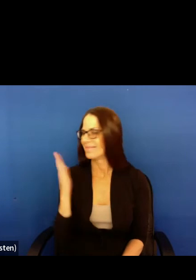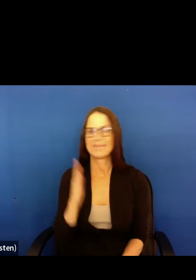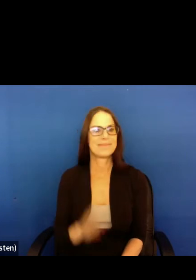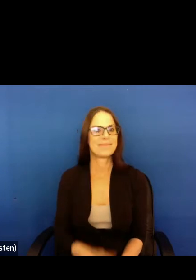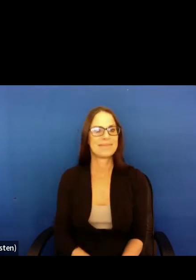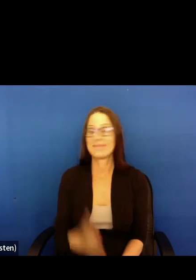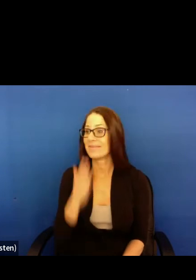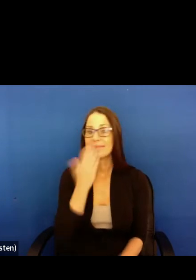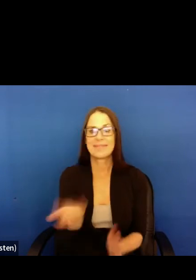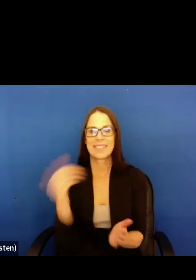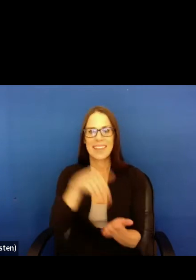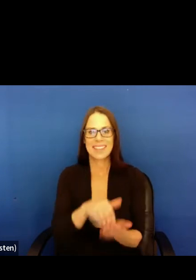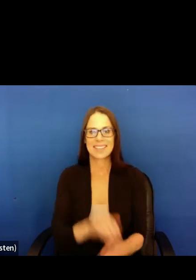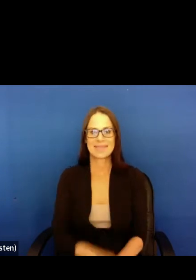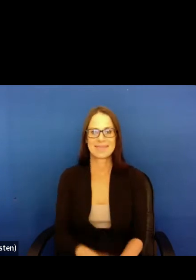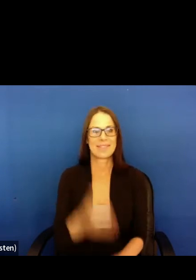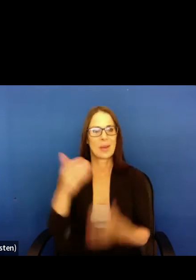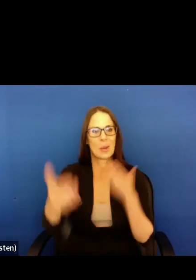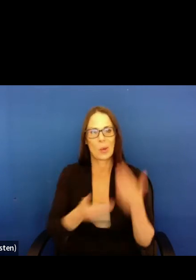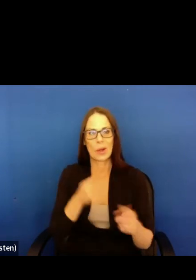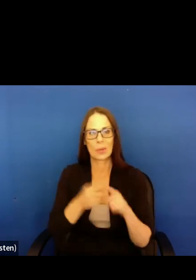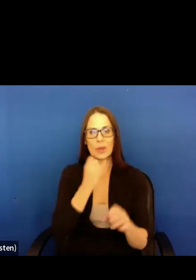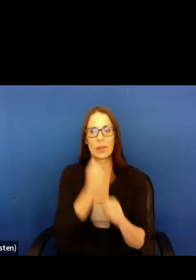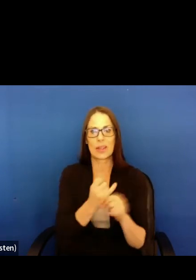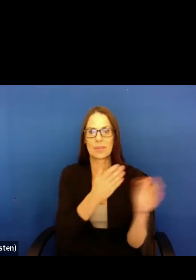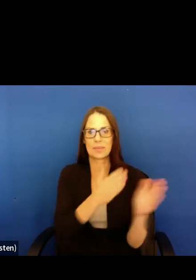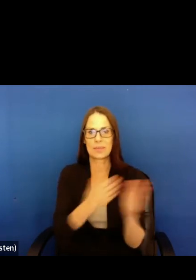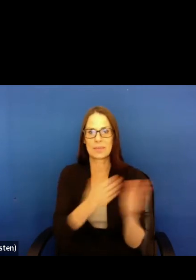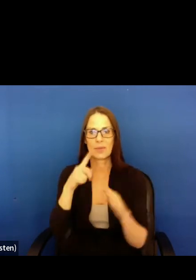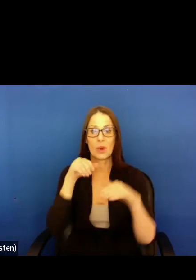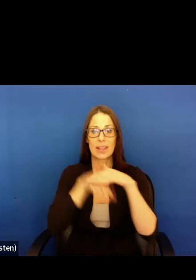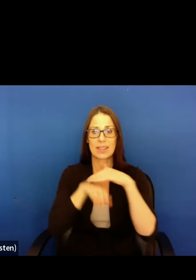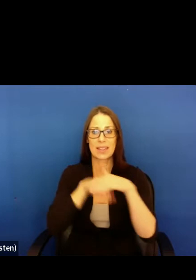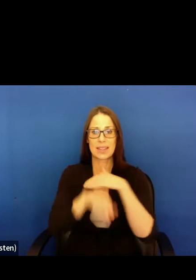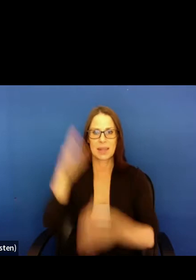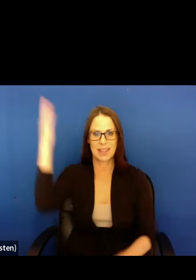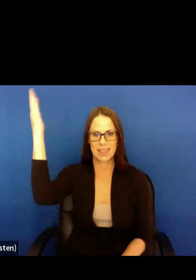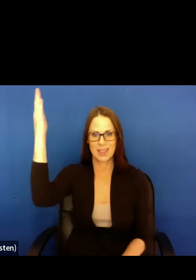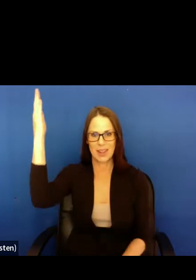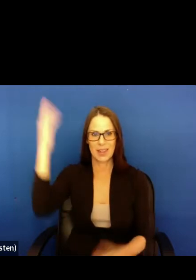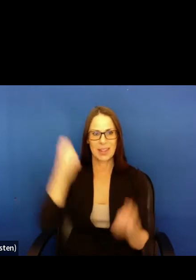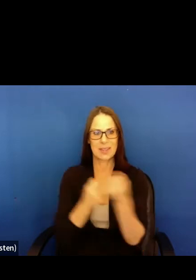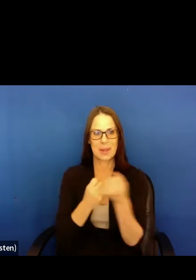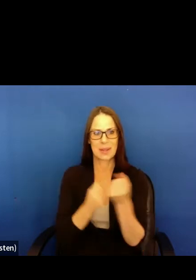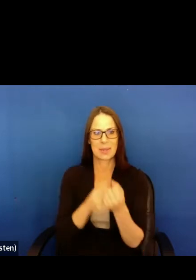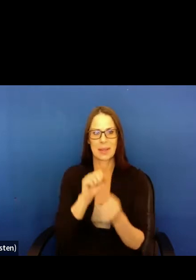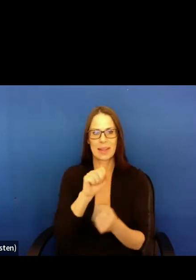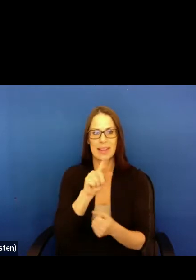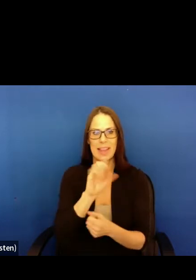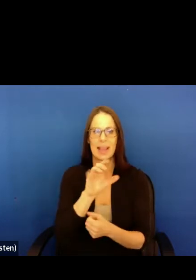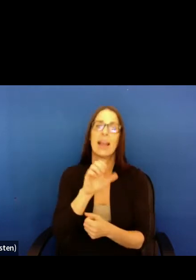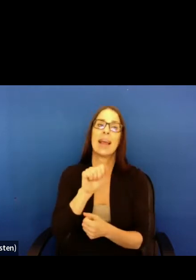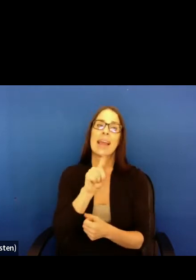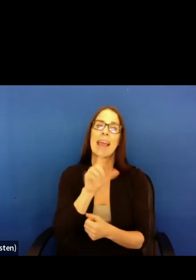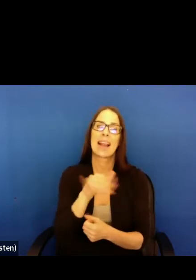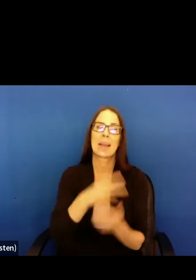Thanks once again, and welcome to the Campus Planning for Accessibility talk, sponsored by the Ally Project. Again, my name is